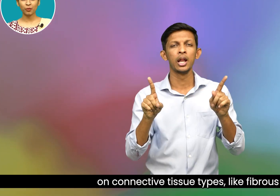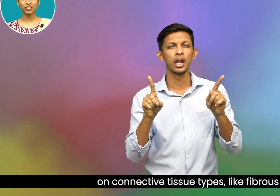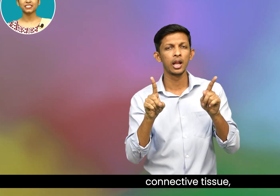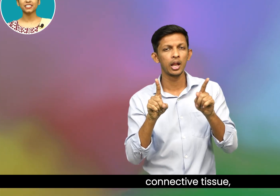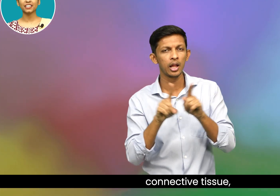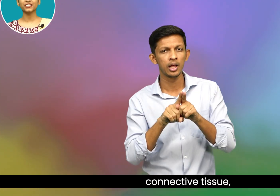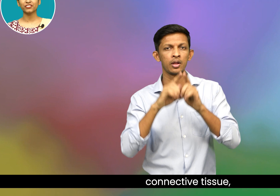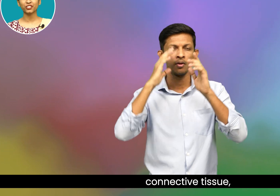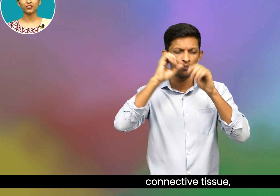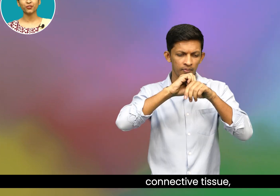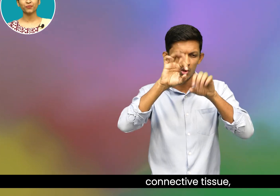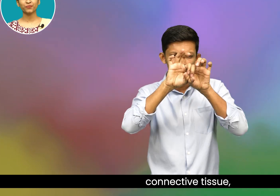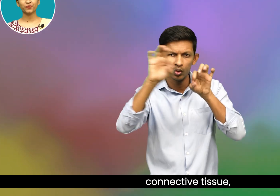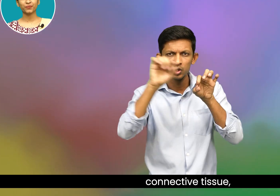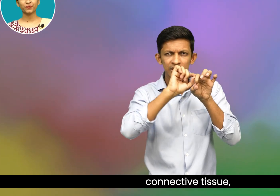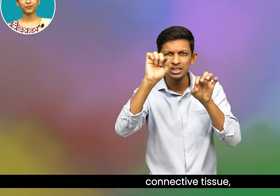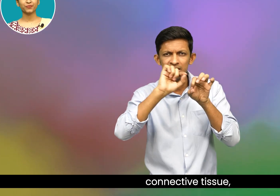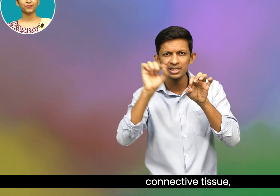like fibrous connective tissue,